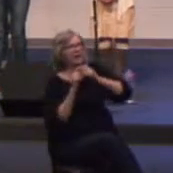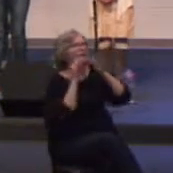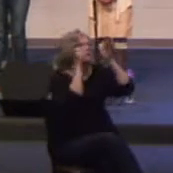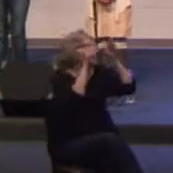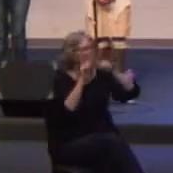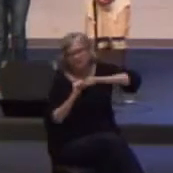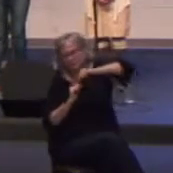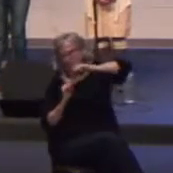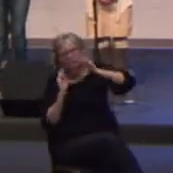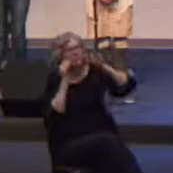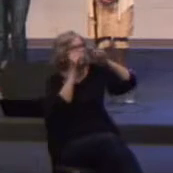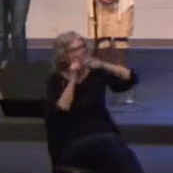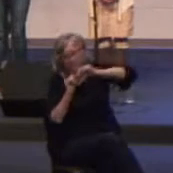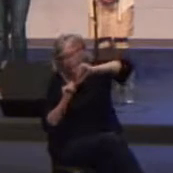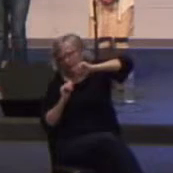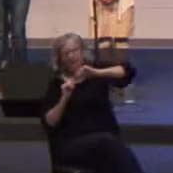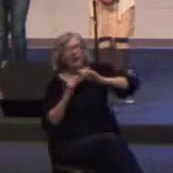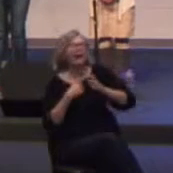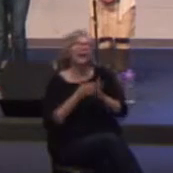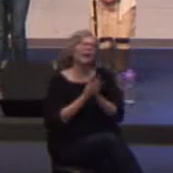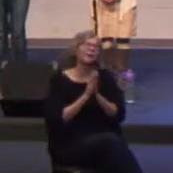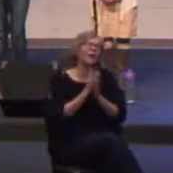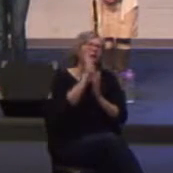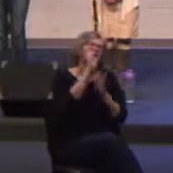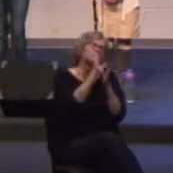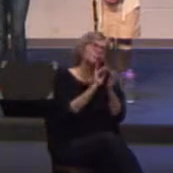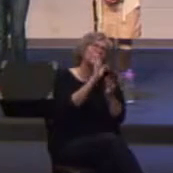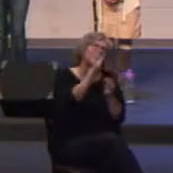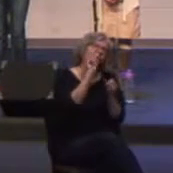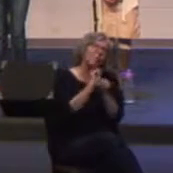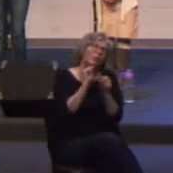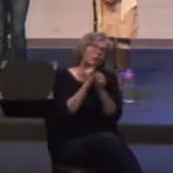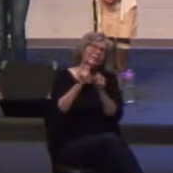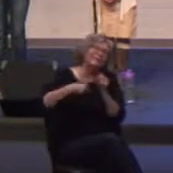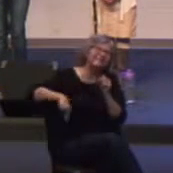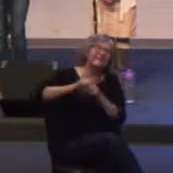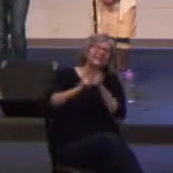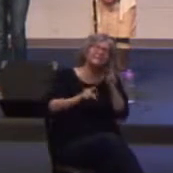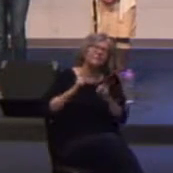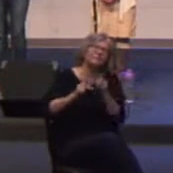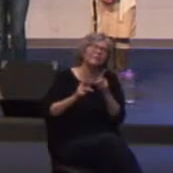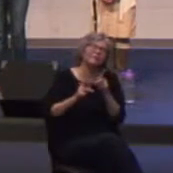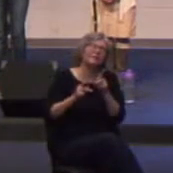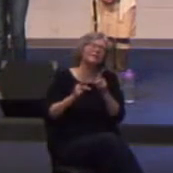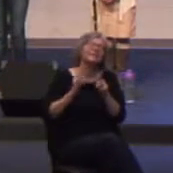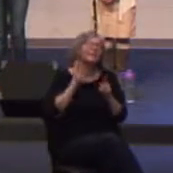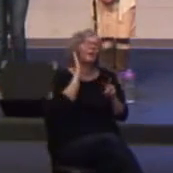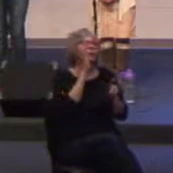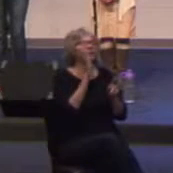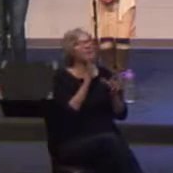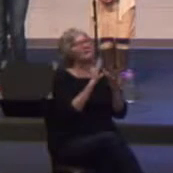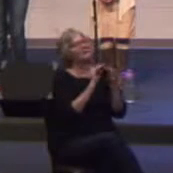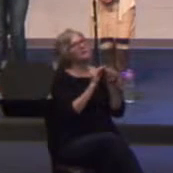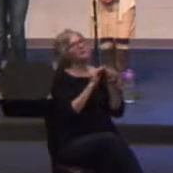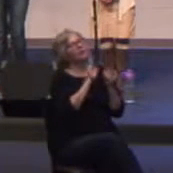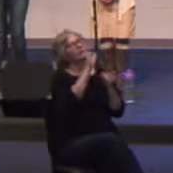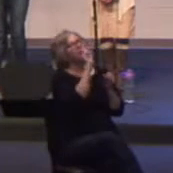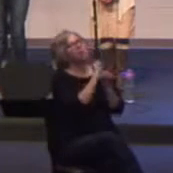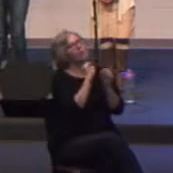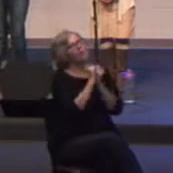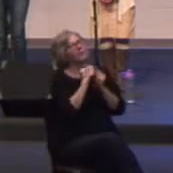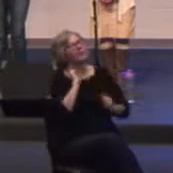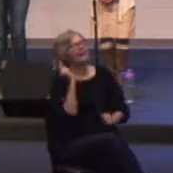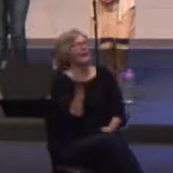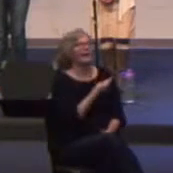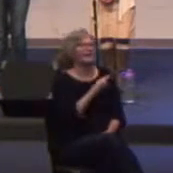God, I pray that the story of your work with those people might be the story of your work with us and this